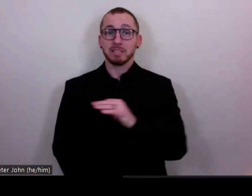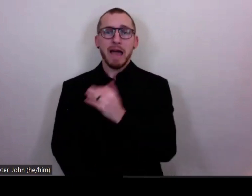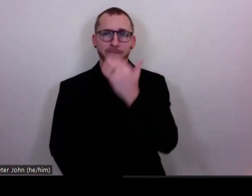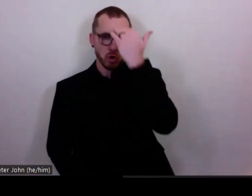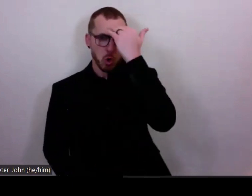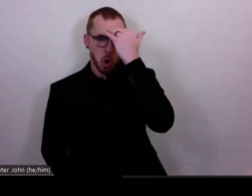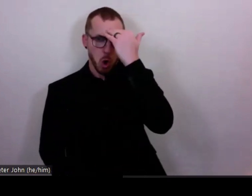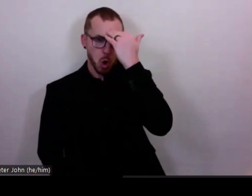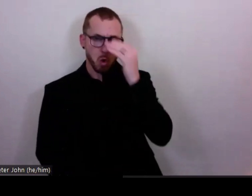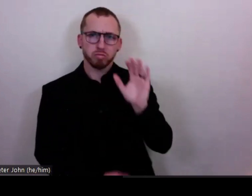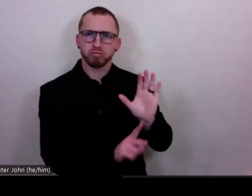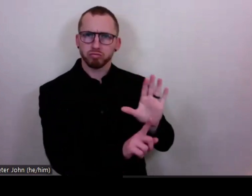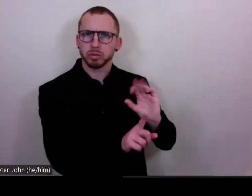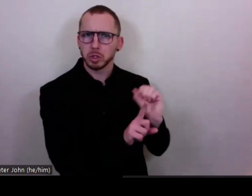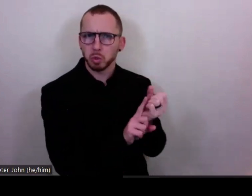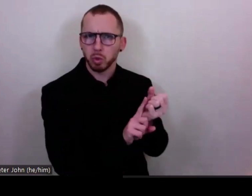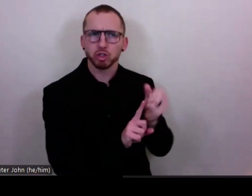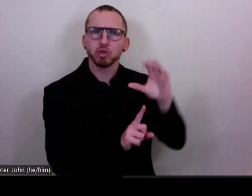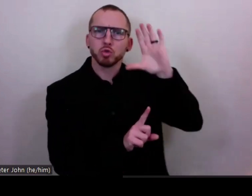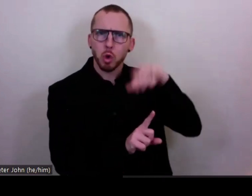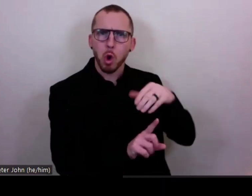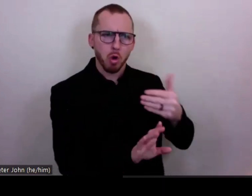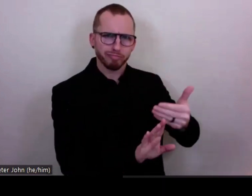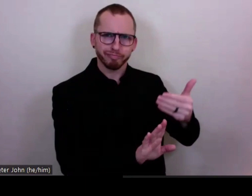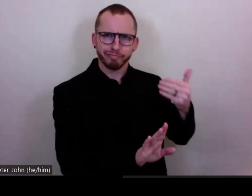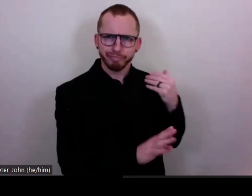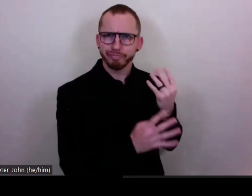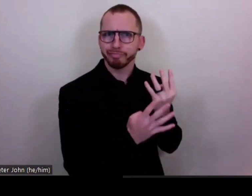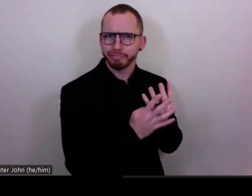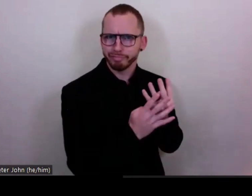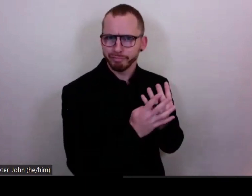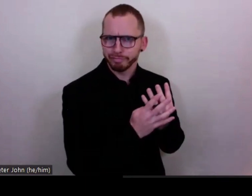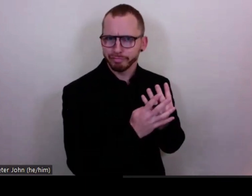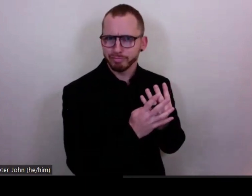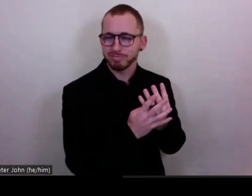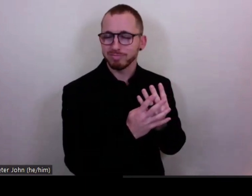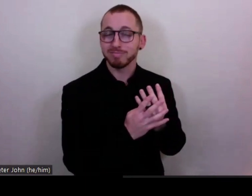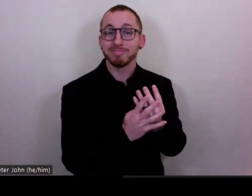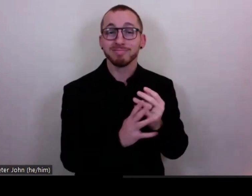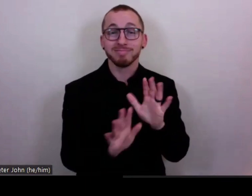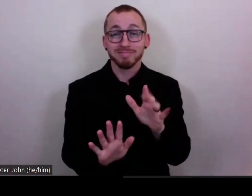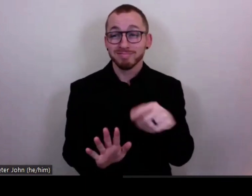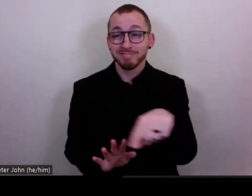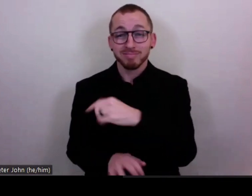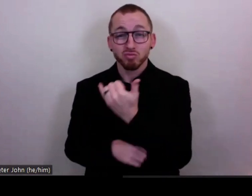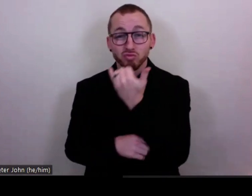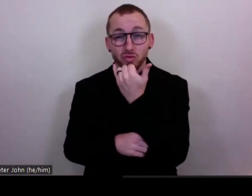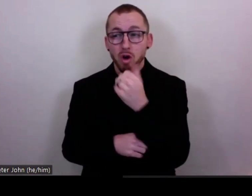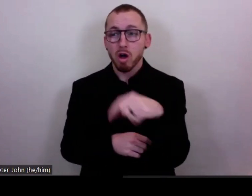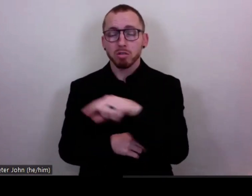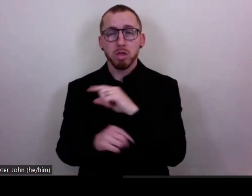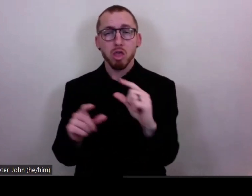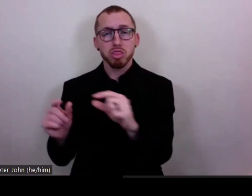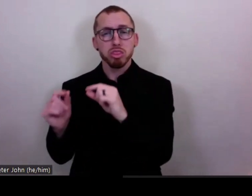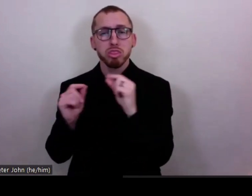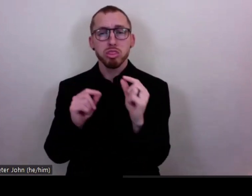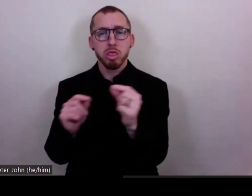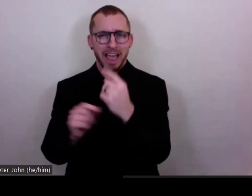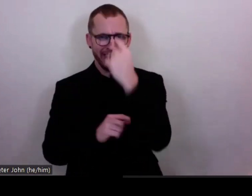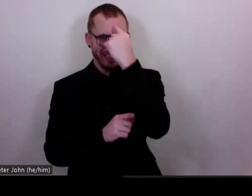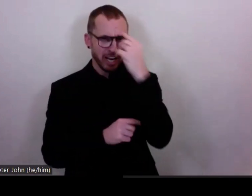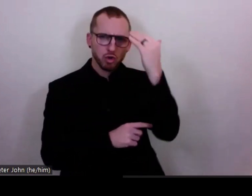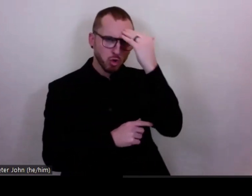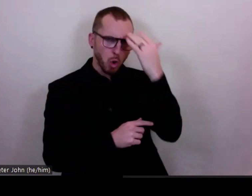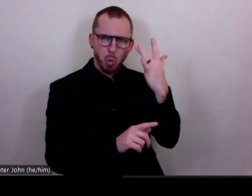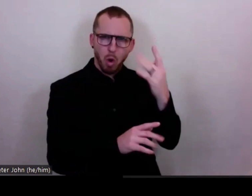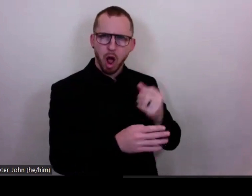except they don't. They just all gossip and they all think they know. But these two residents now feel they have